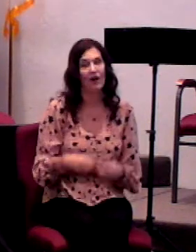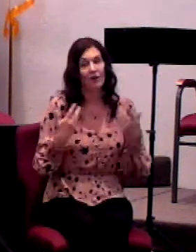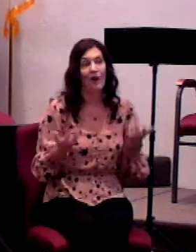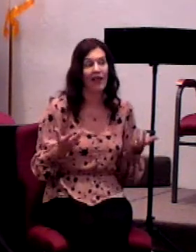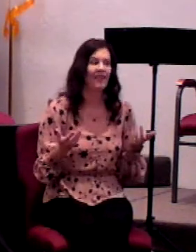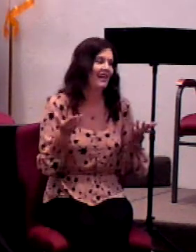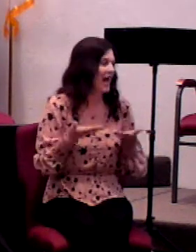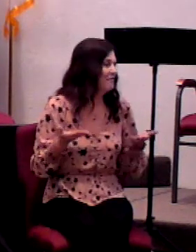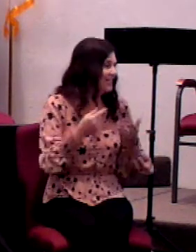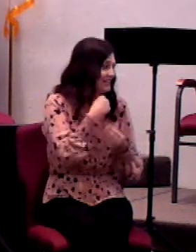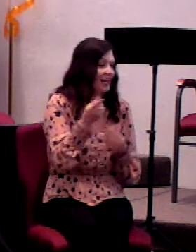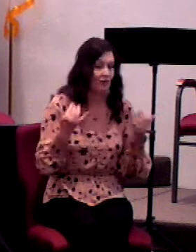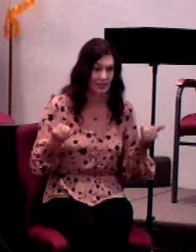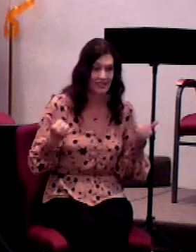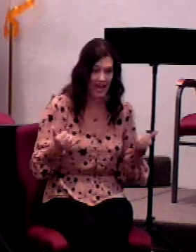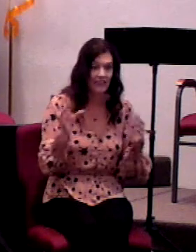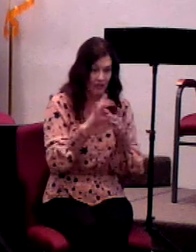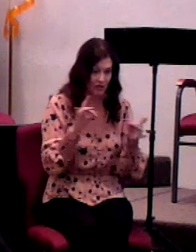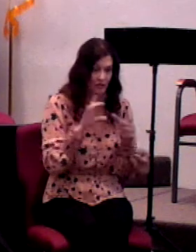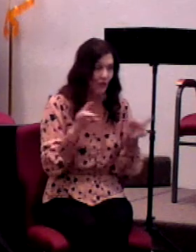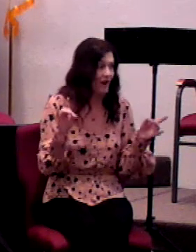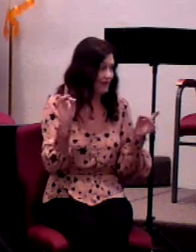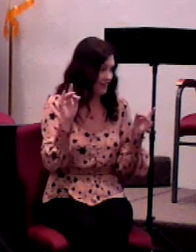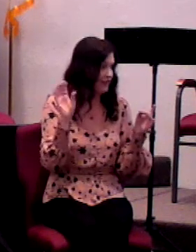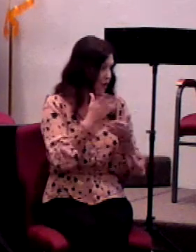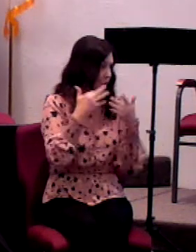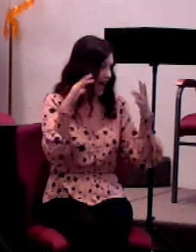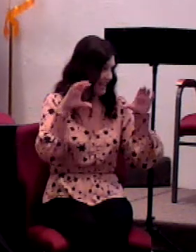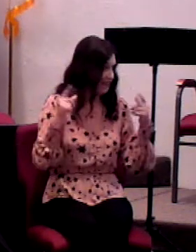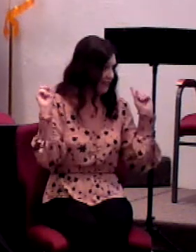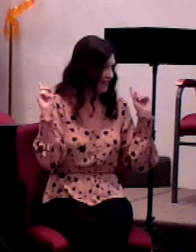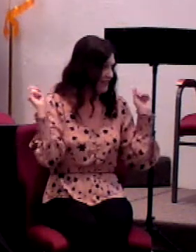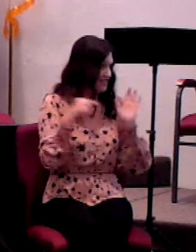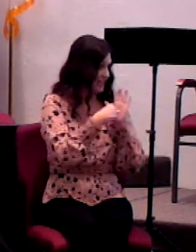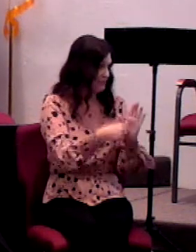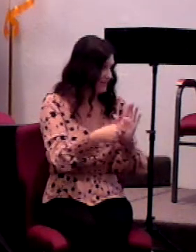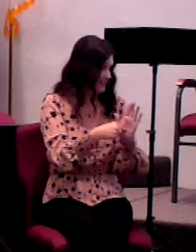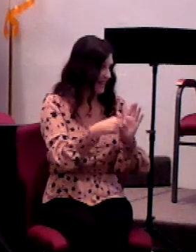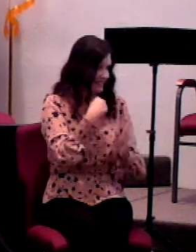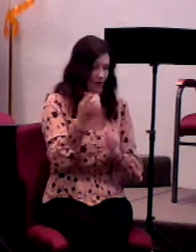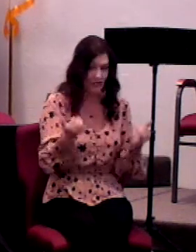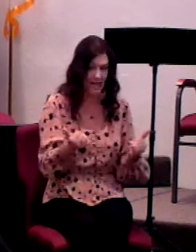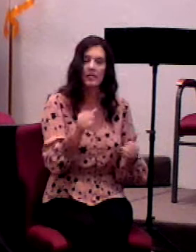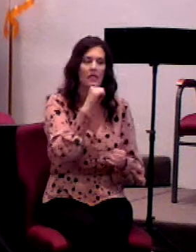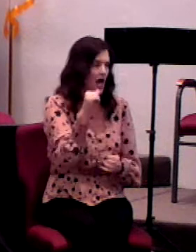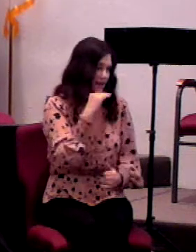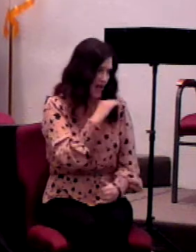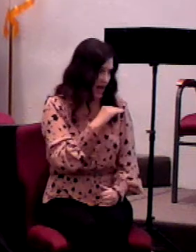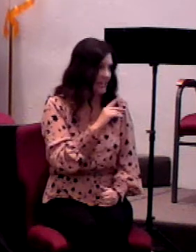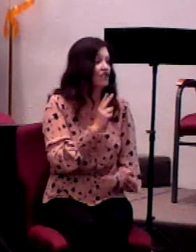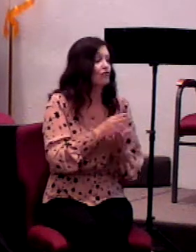I'm here to tell you today, the story that the choir is going to present is not a lie. It's